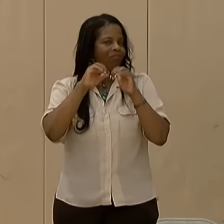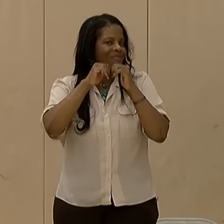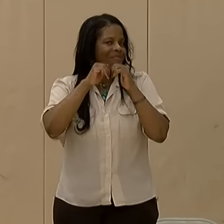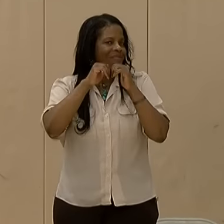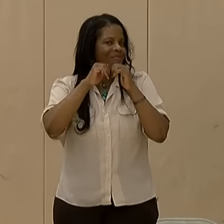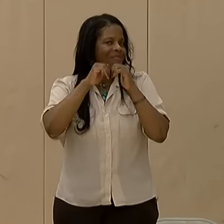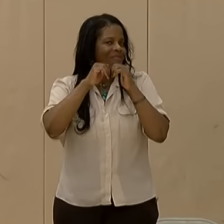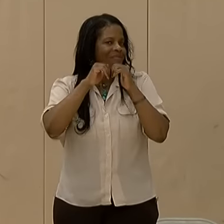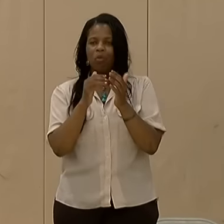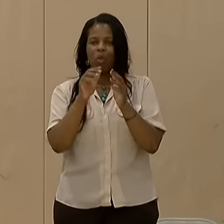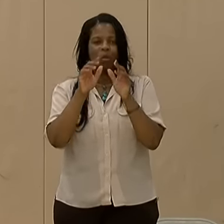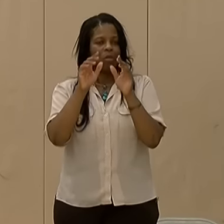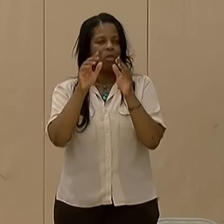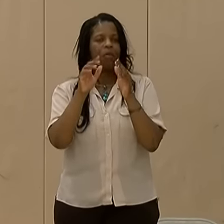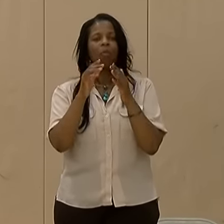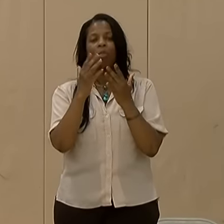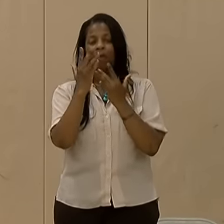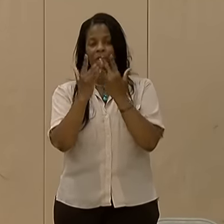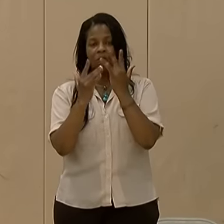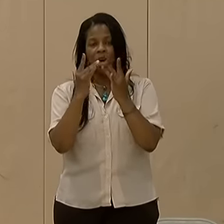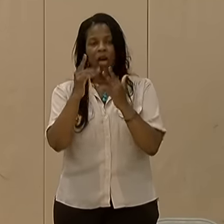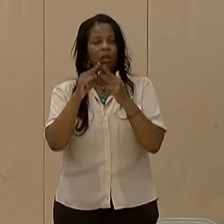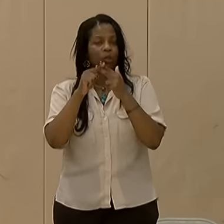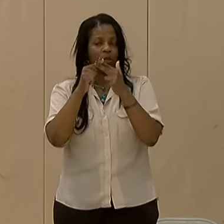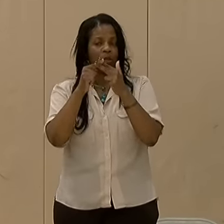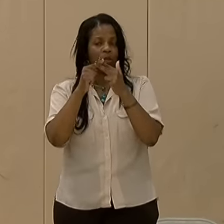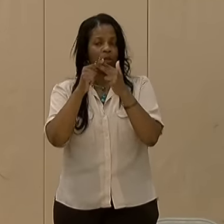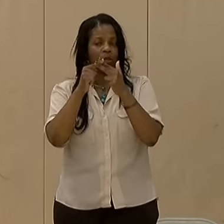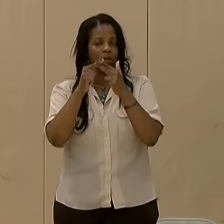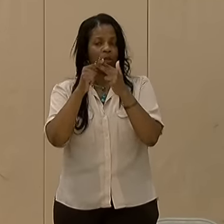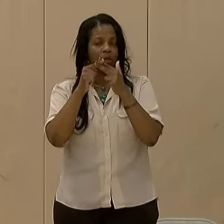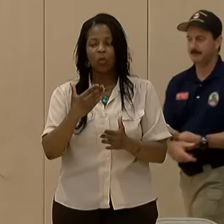the fire began. Thank you.